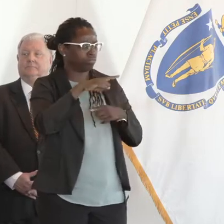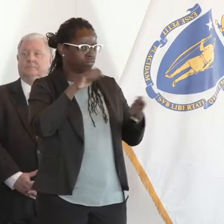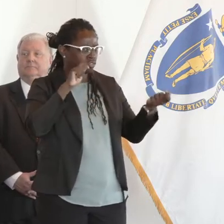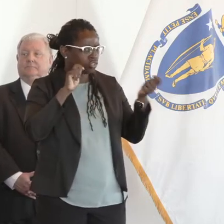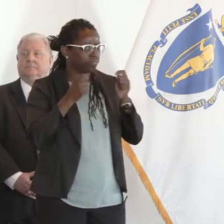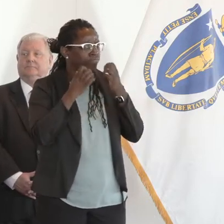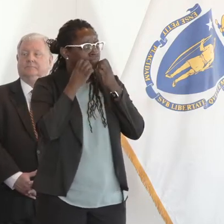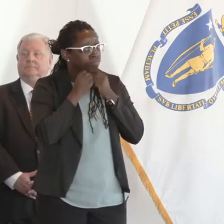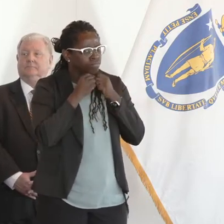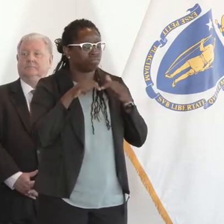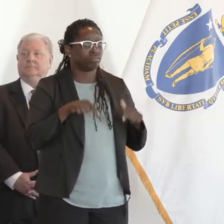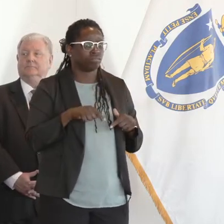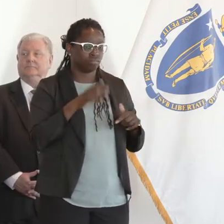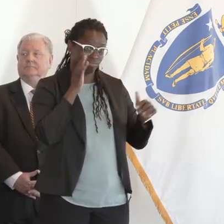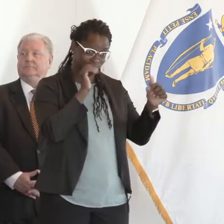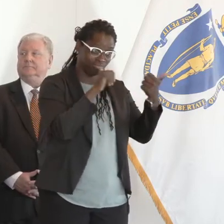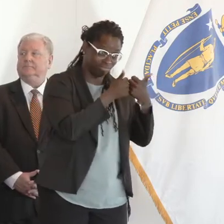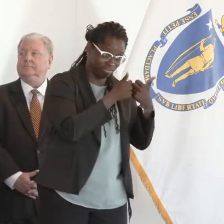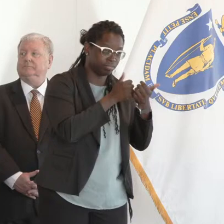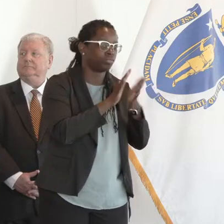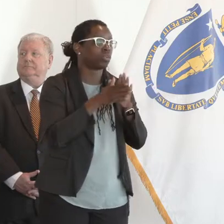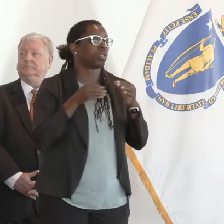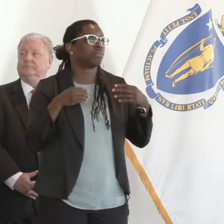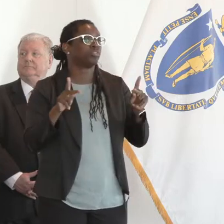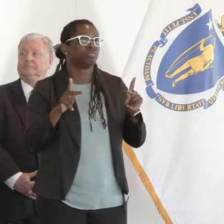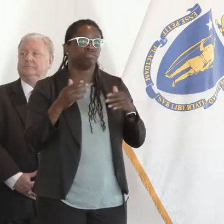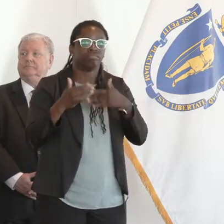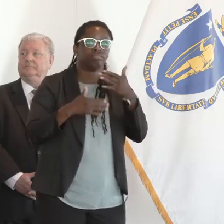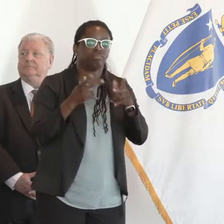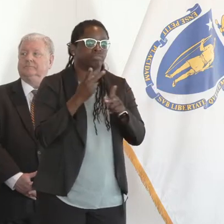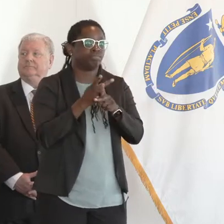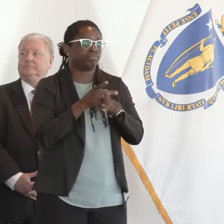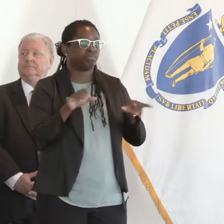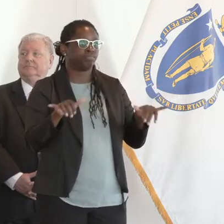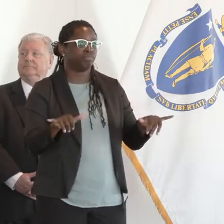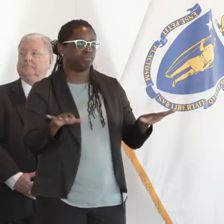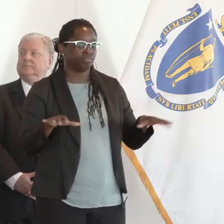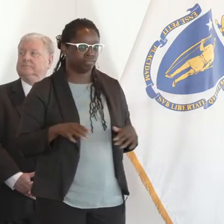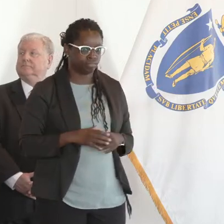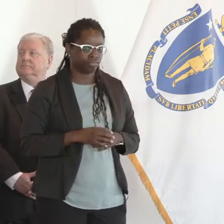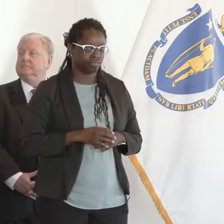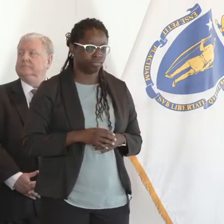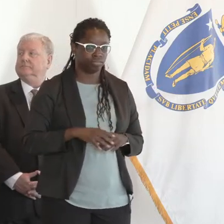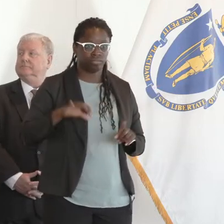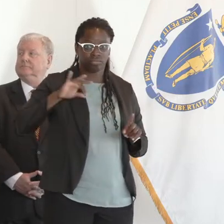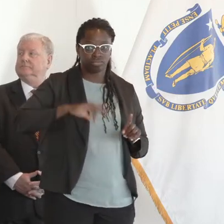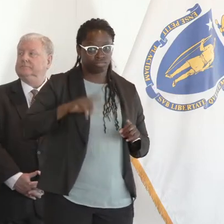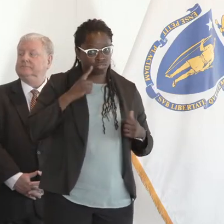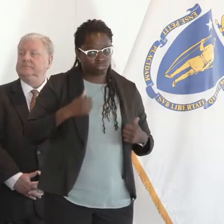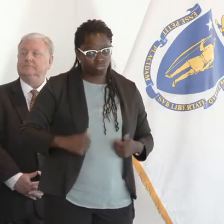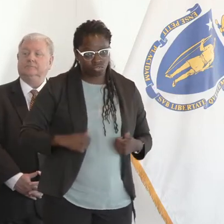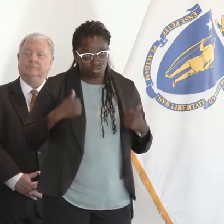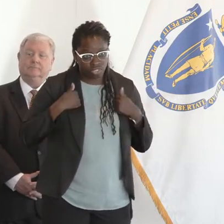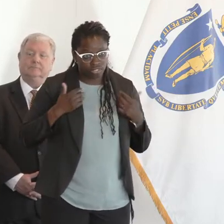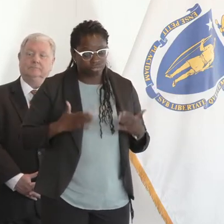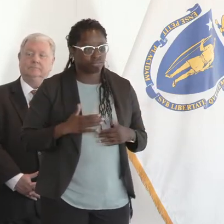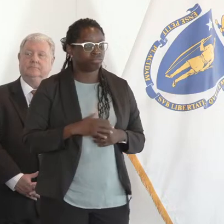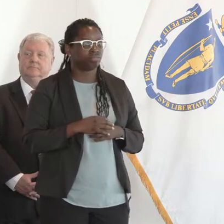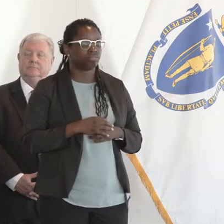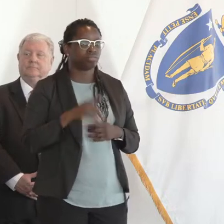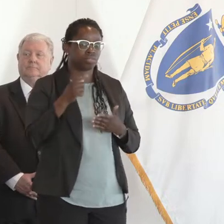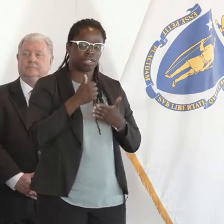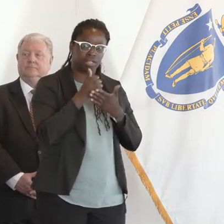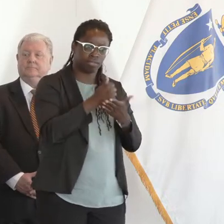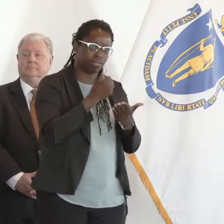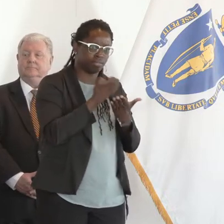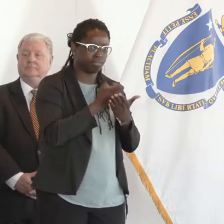challenge into opportunity that will benefit our residents, our economies, and our environment. This